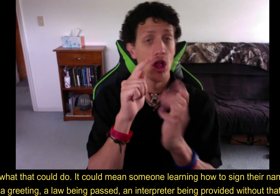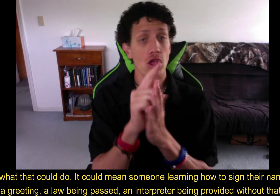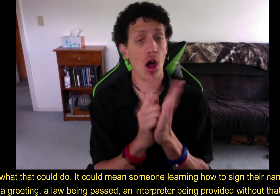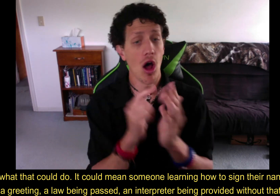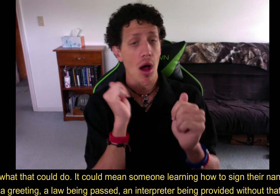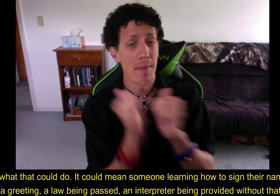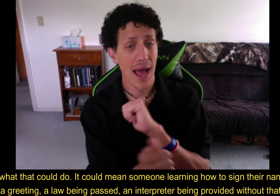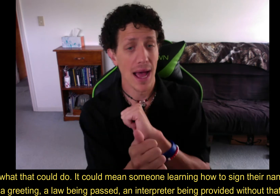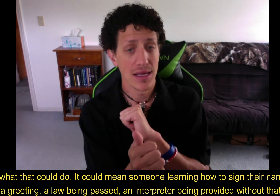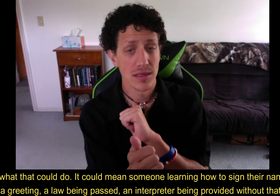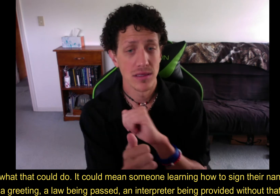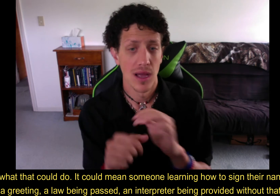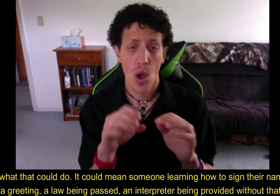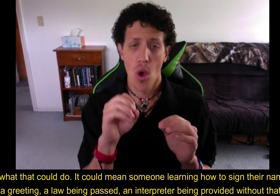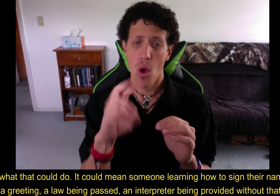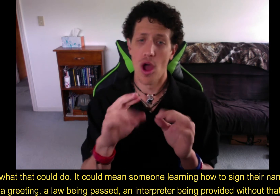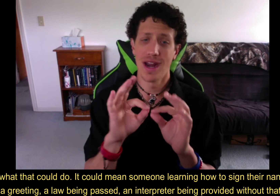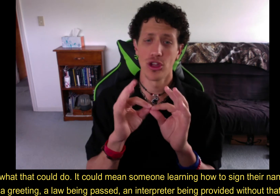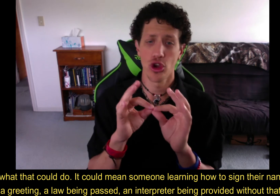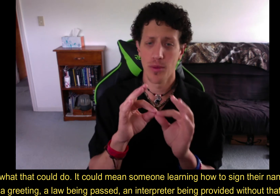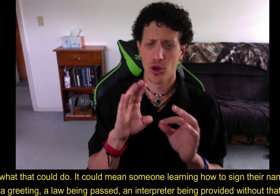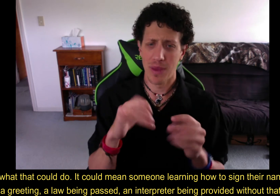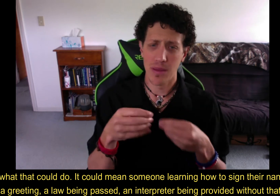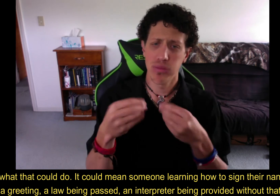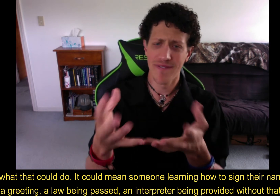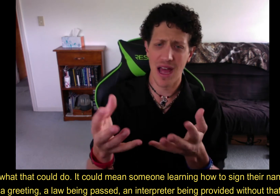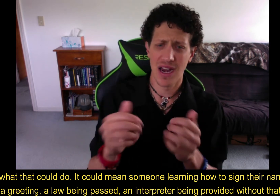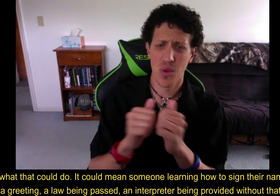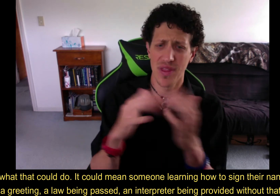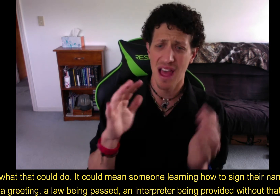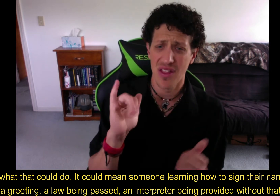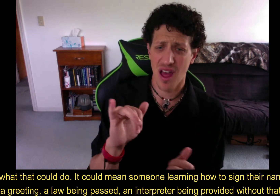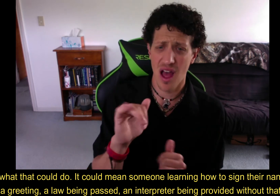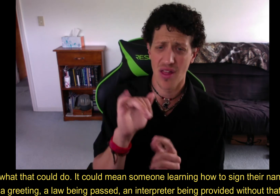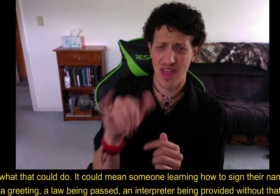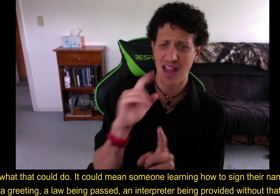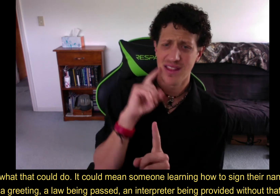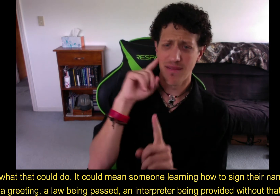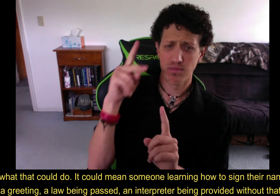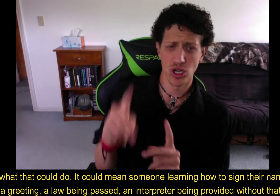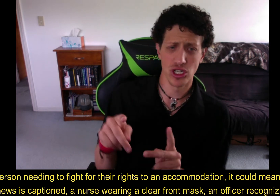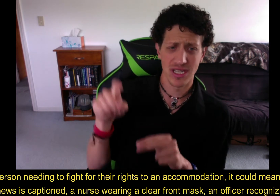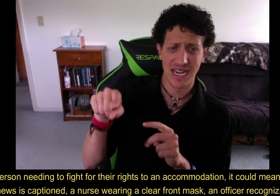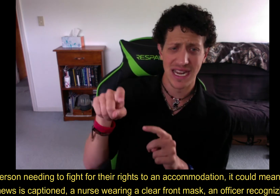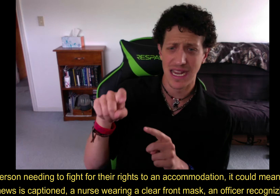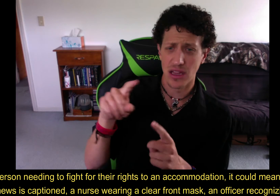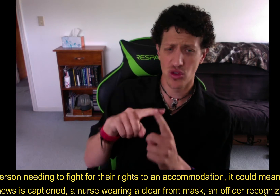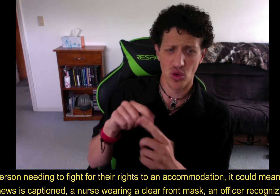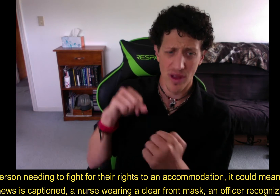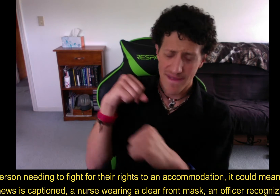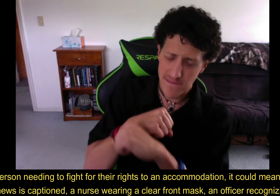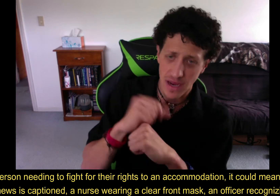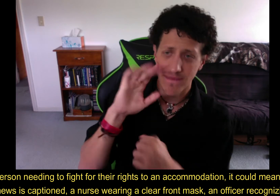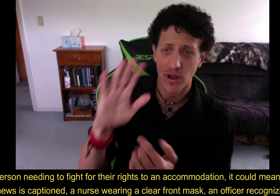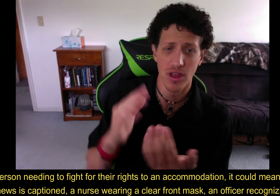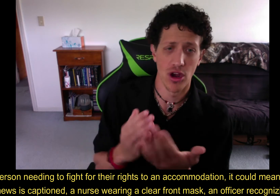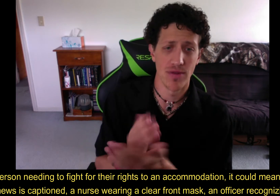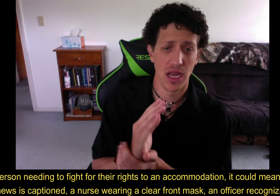law pass, or an interpreter being provided without that person needing to fight for their right